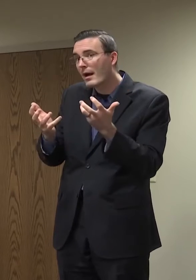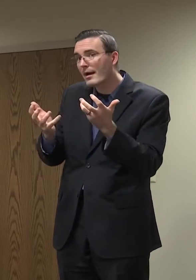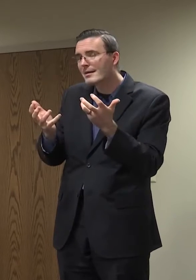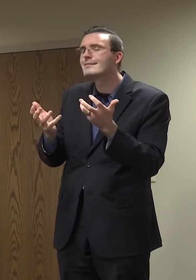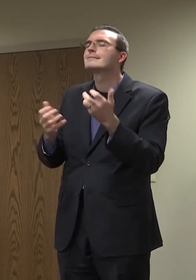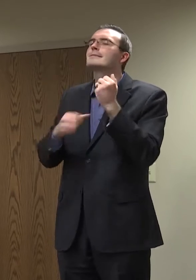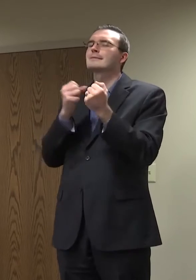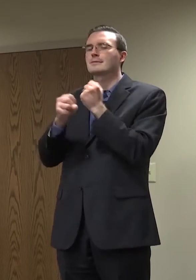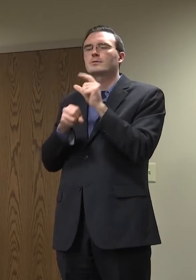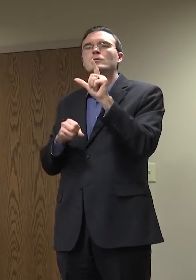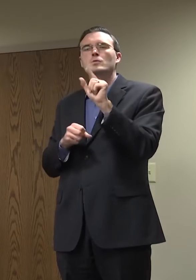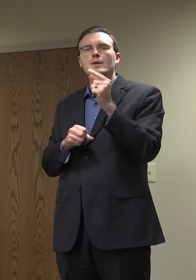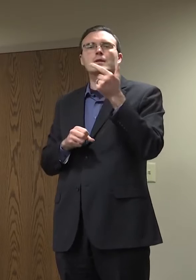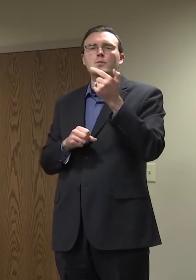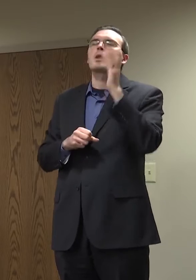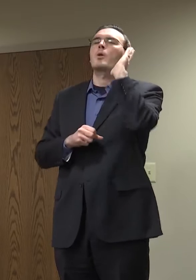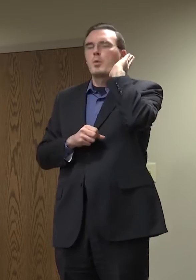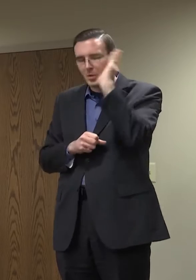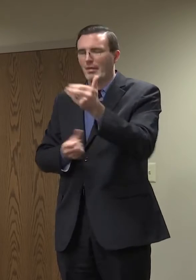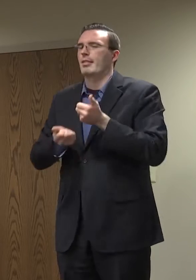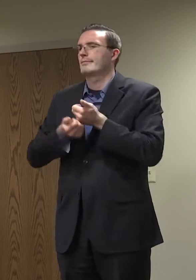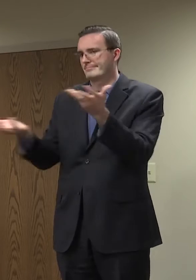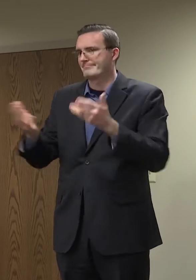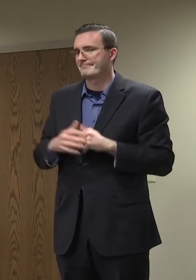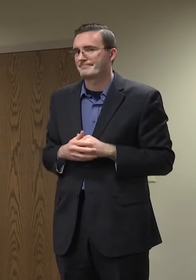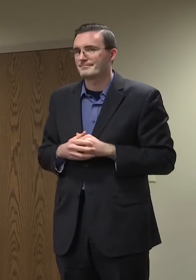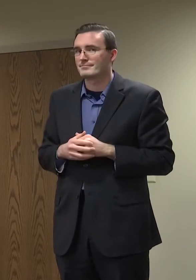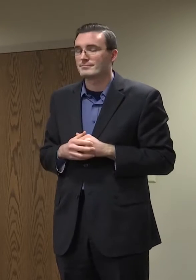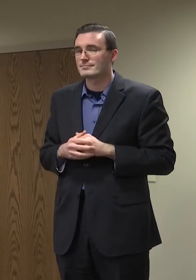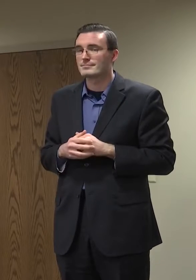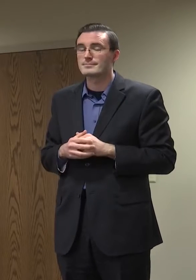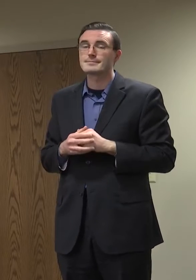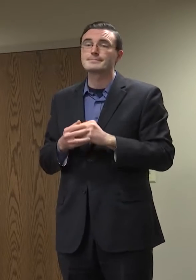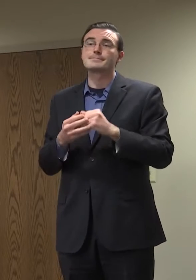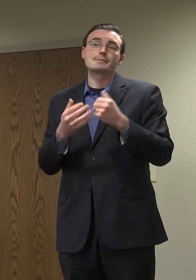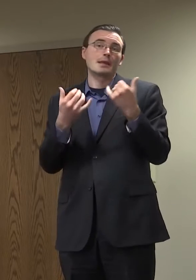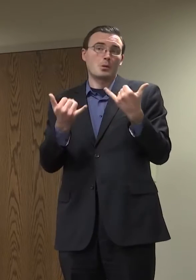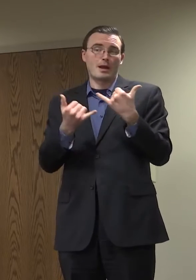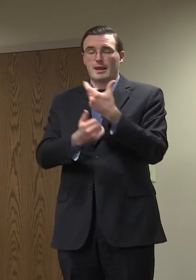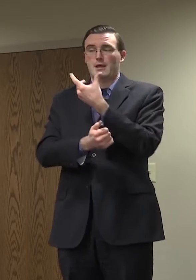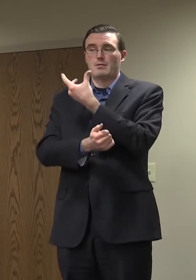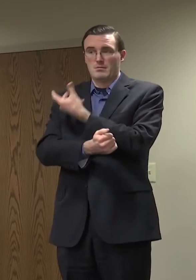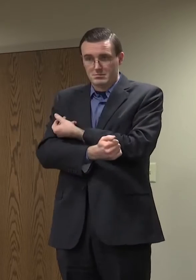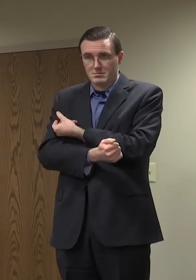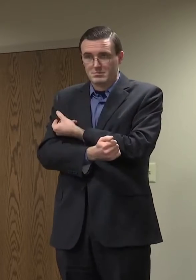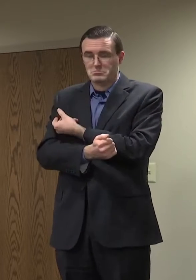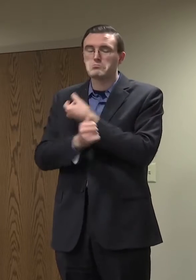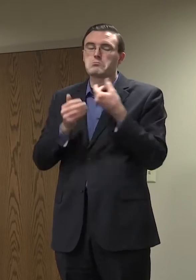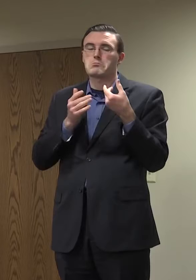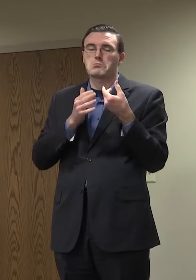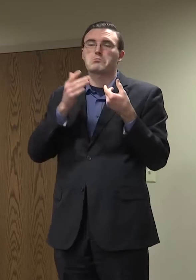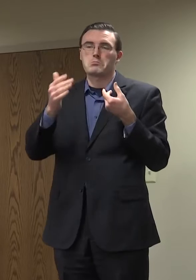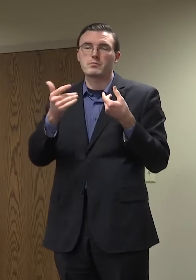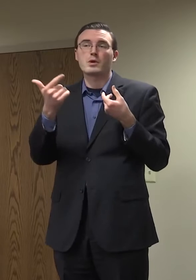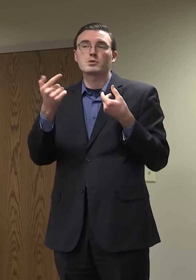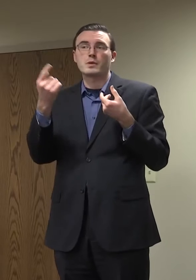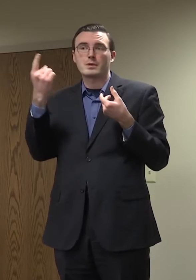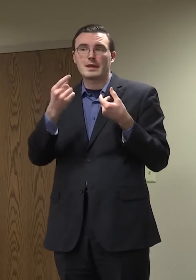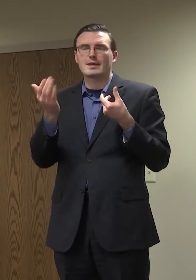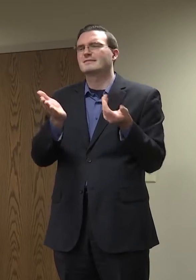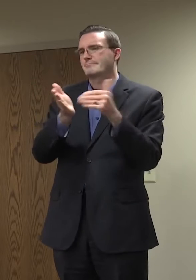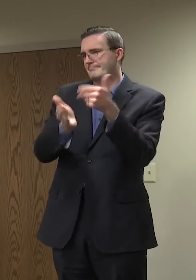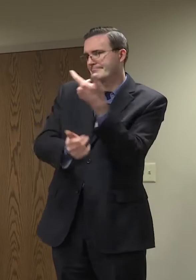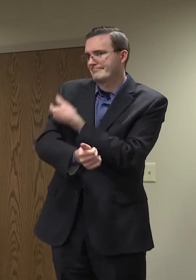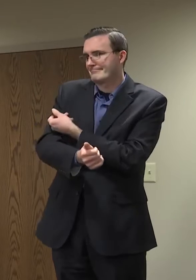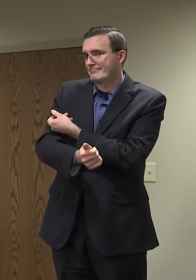The vaccine is administered 21 days apart at this time, so people that are being vaccinated today or tomorrow or in the next 5 days